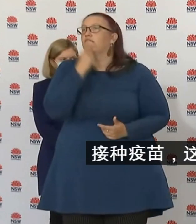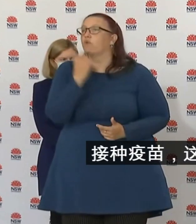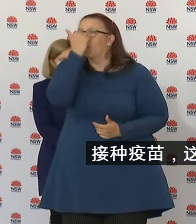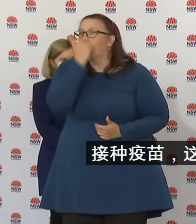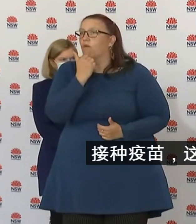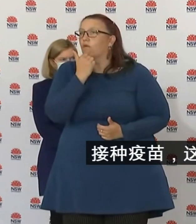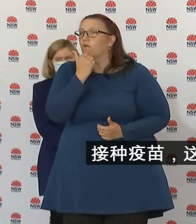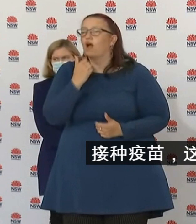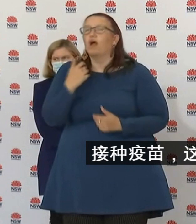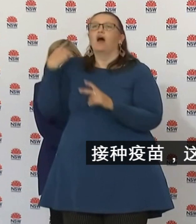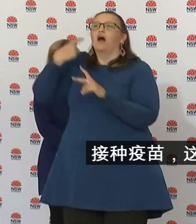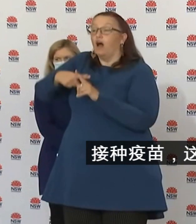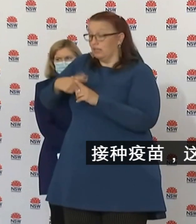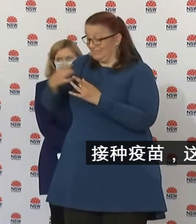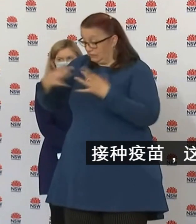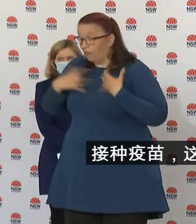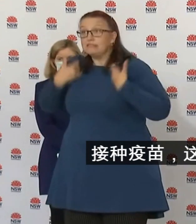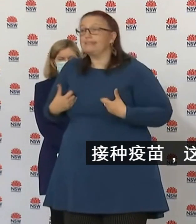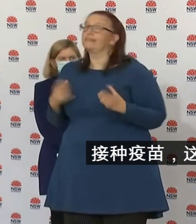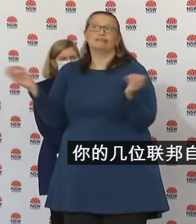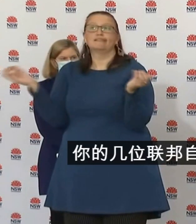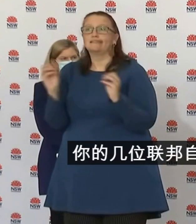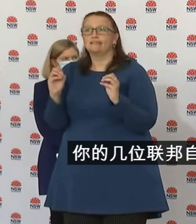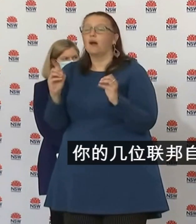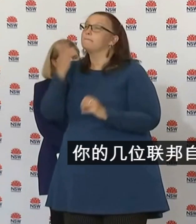get vaccinated. That's the strongest message we can send.